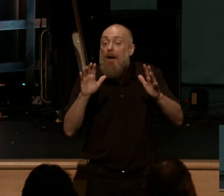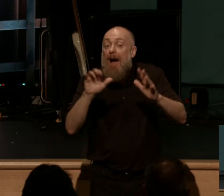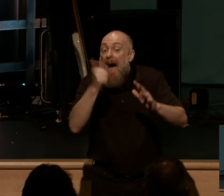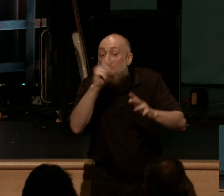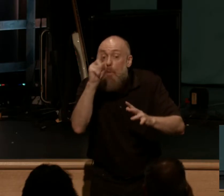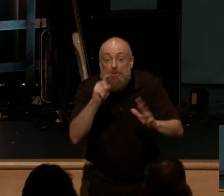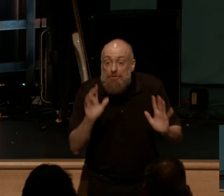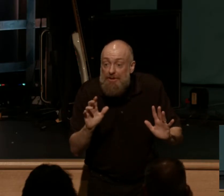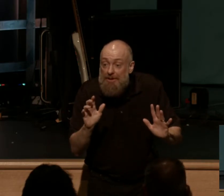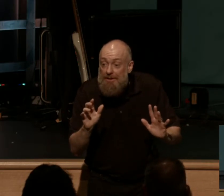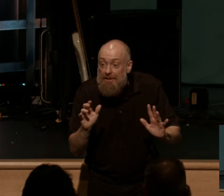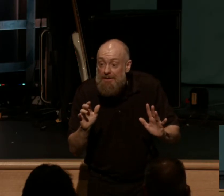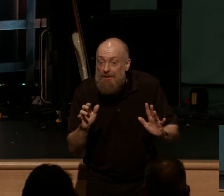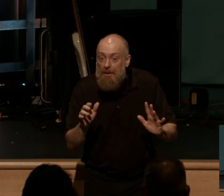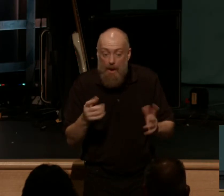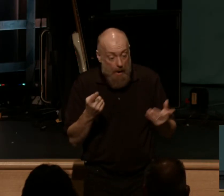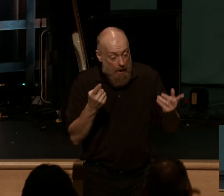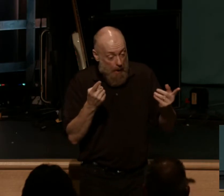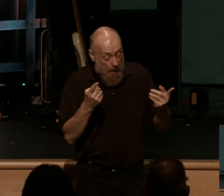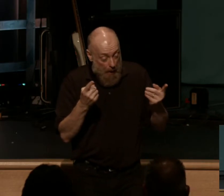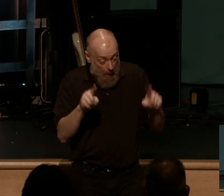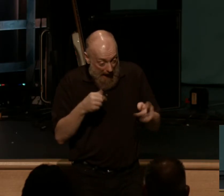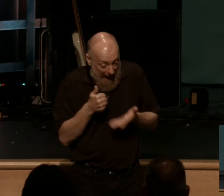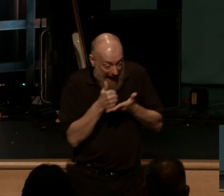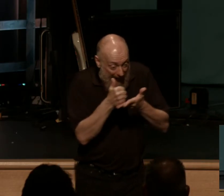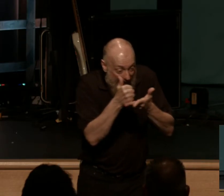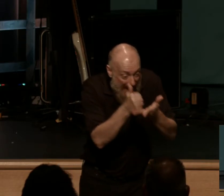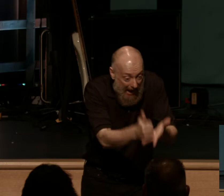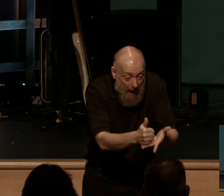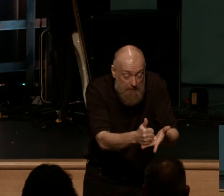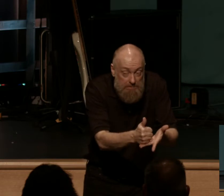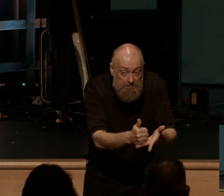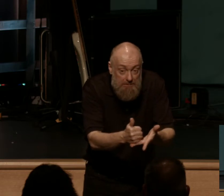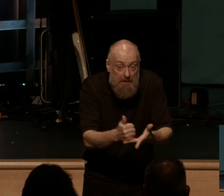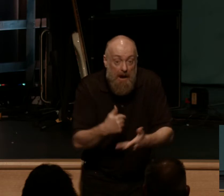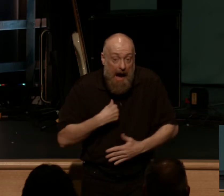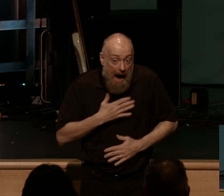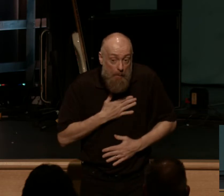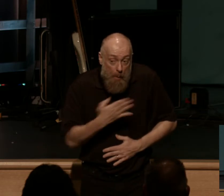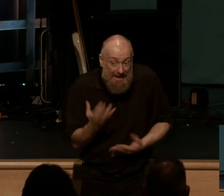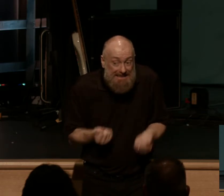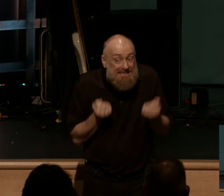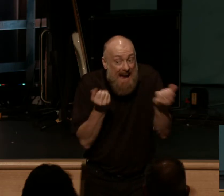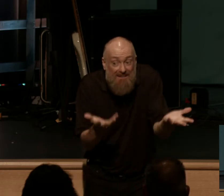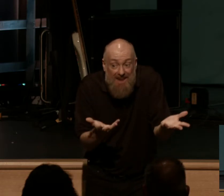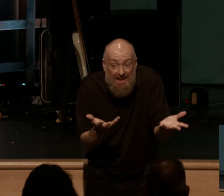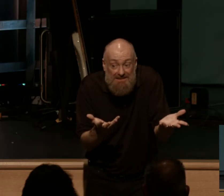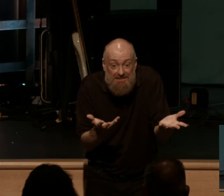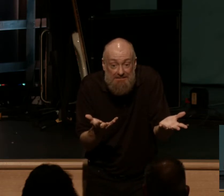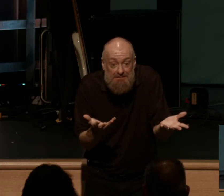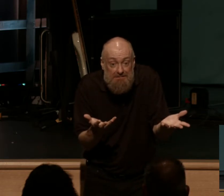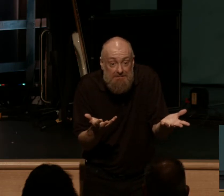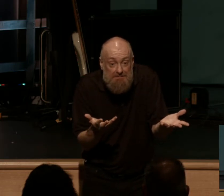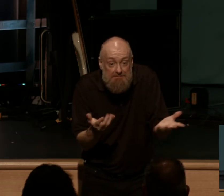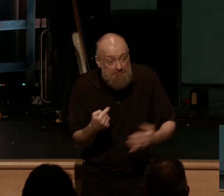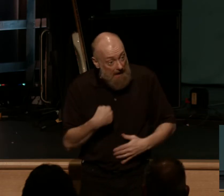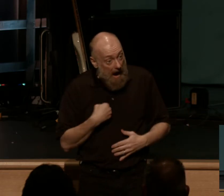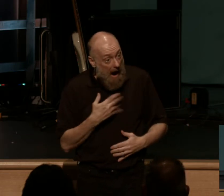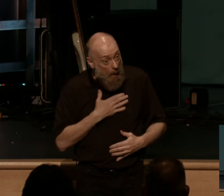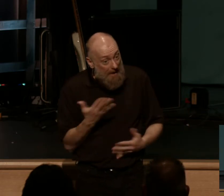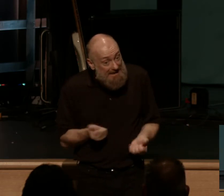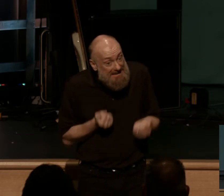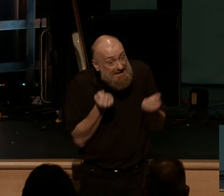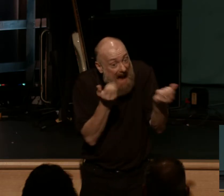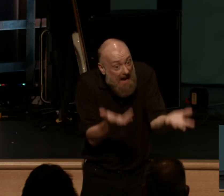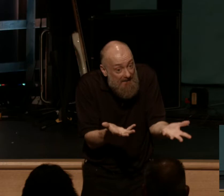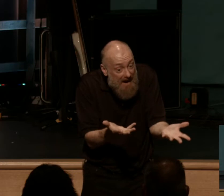too. Is my generosity to the point that there's a cost in my life due to it, right? So what do you mean exactly?